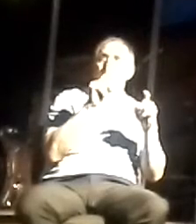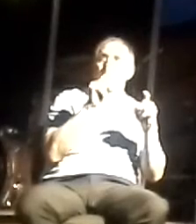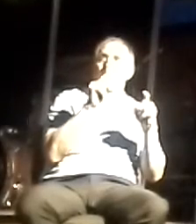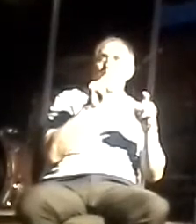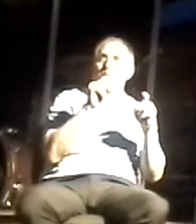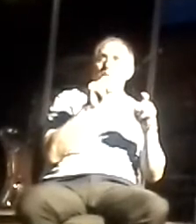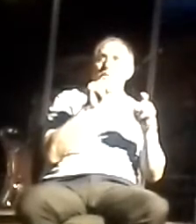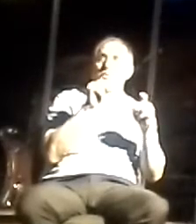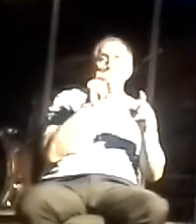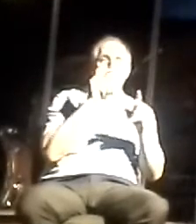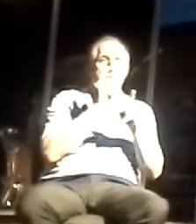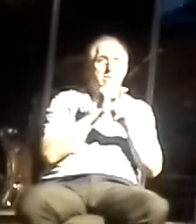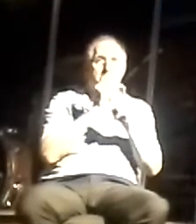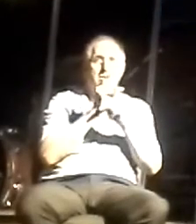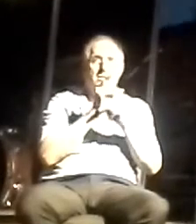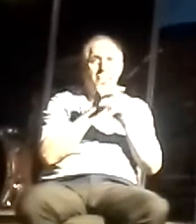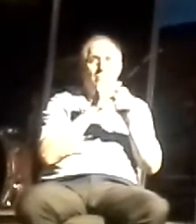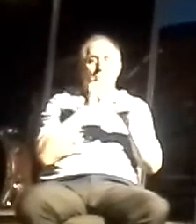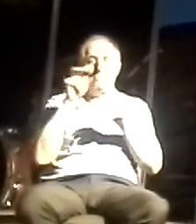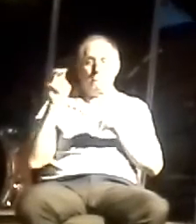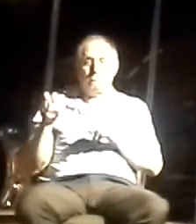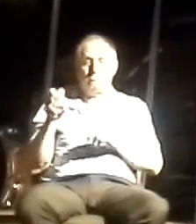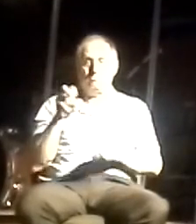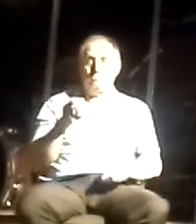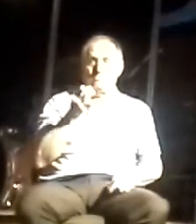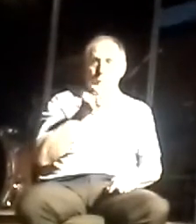See, what keeps us from moving from seat to